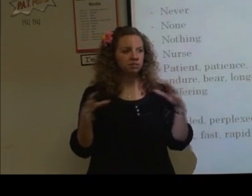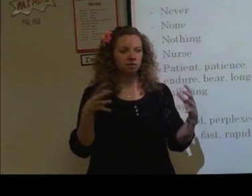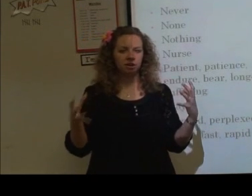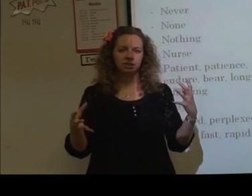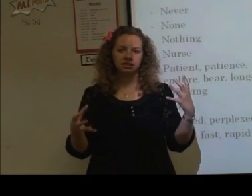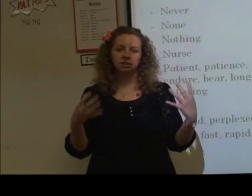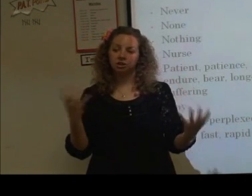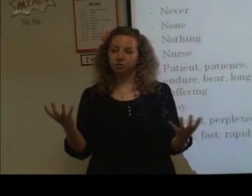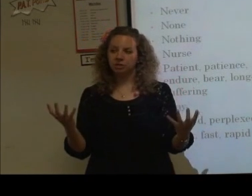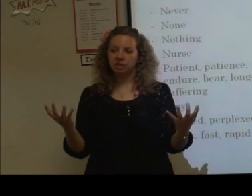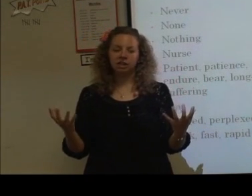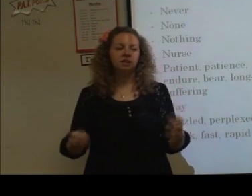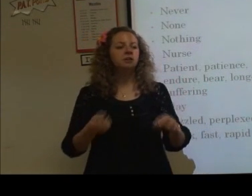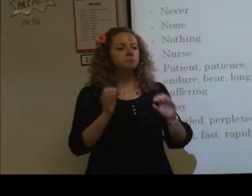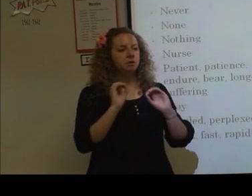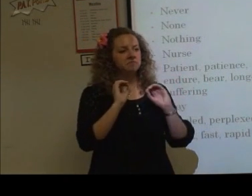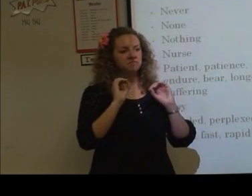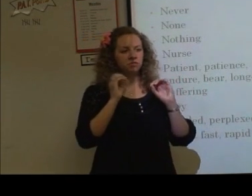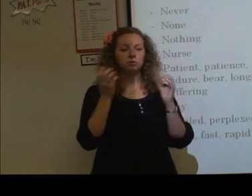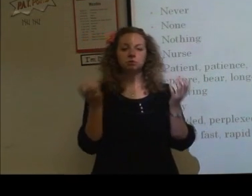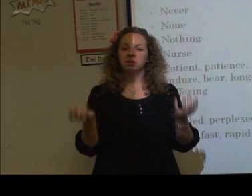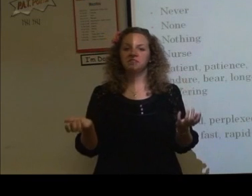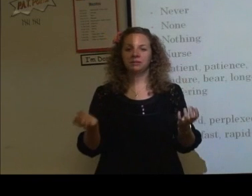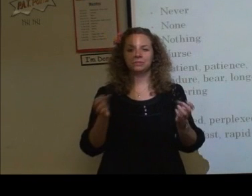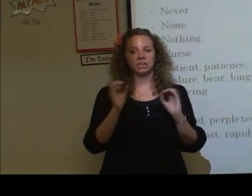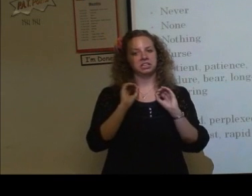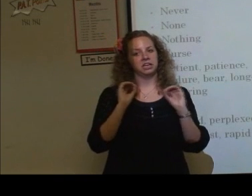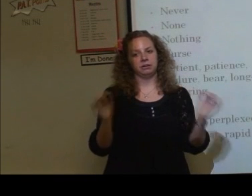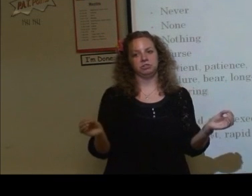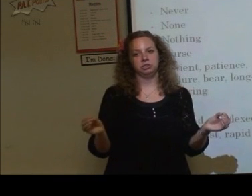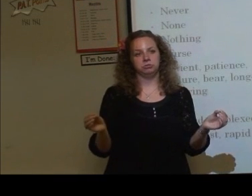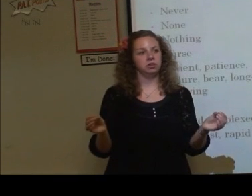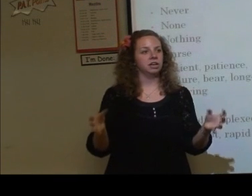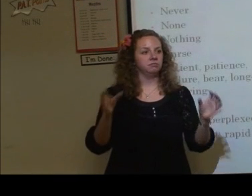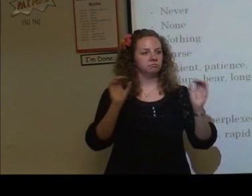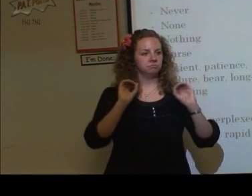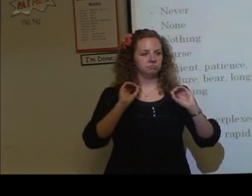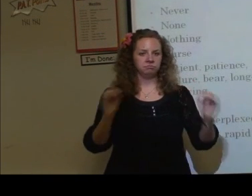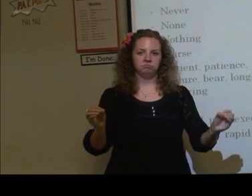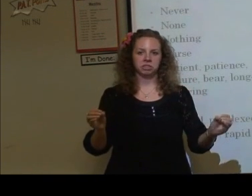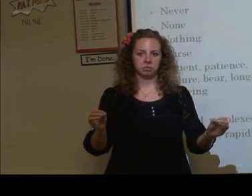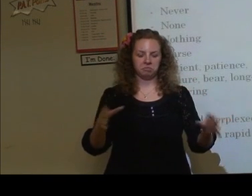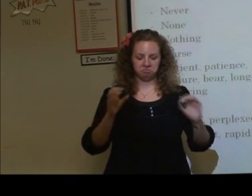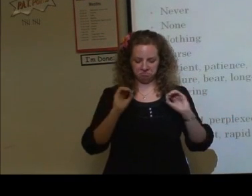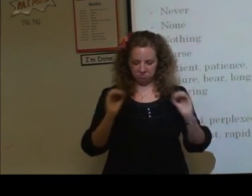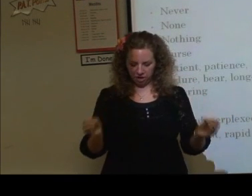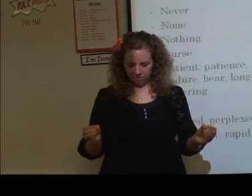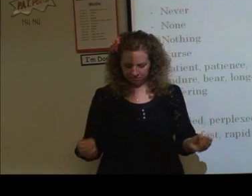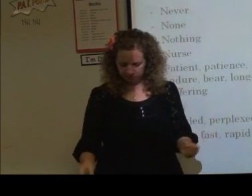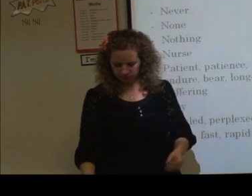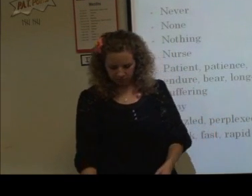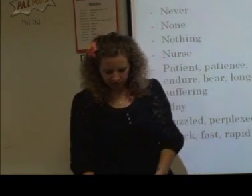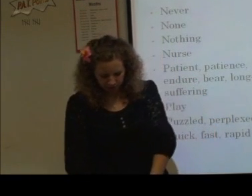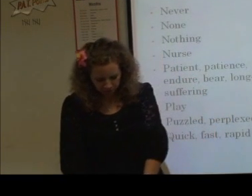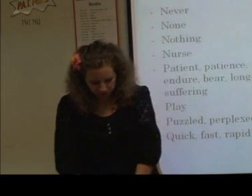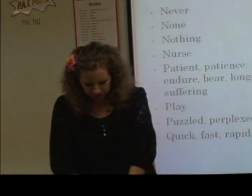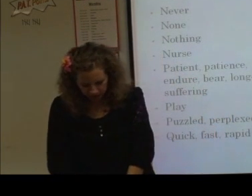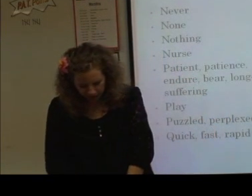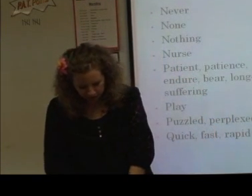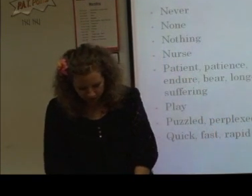on the context that you're using it in, but for the most part, if I'm signing none, I would just do none this way, none. Is that the one that they have in the